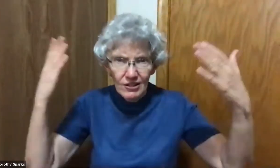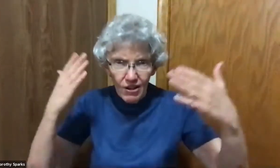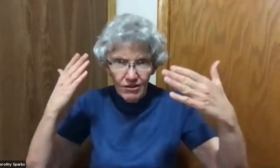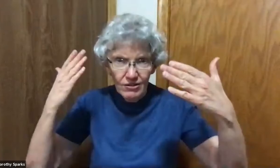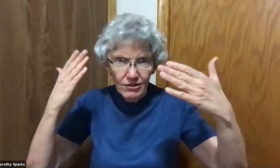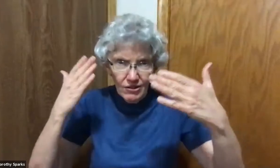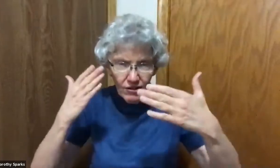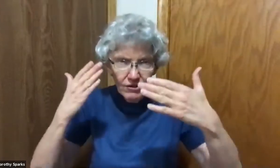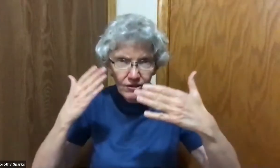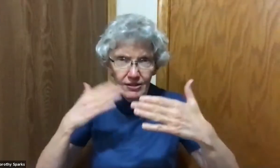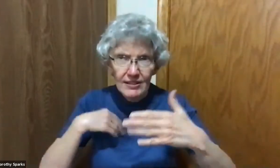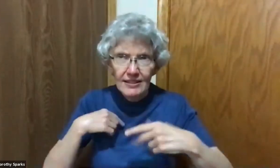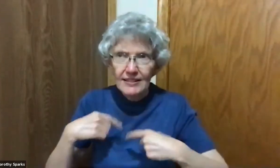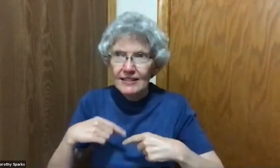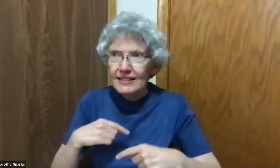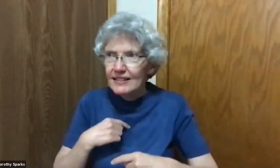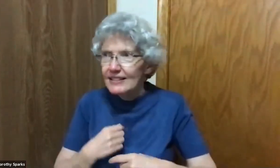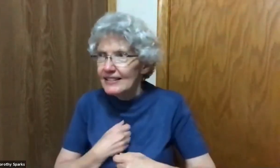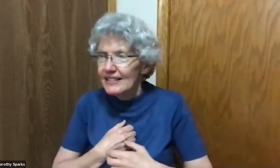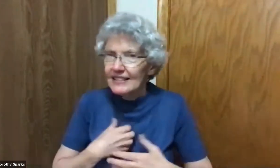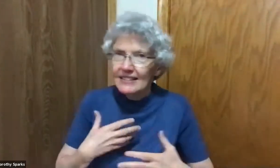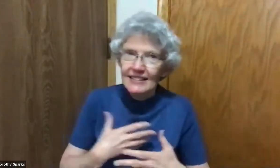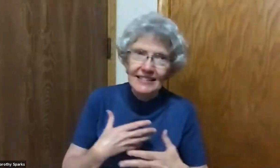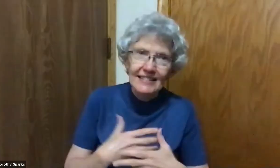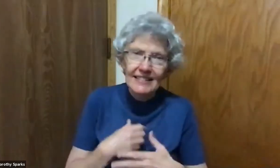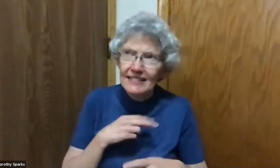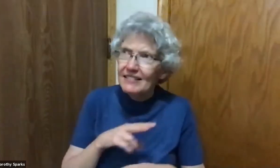And even when I walk through the darkest valley,